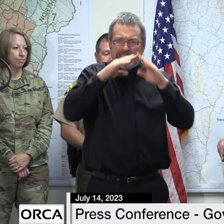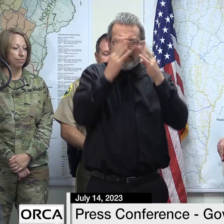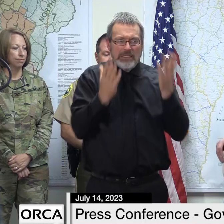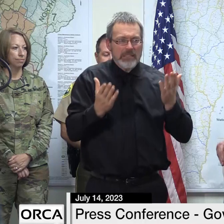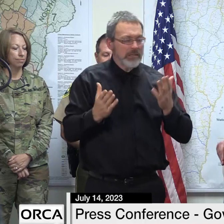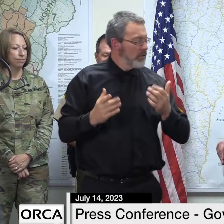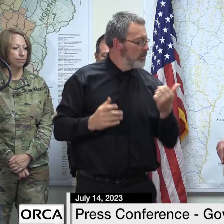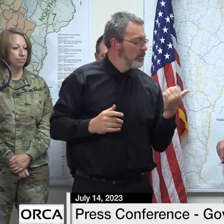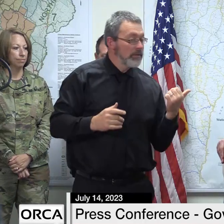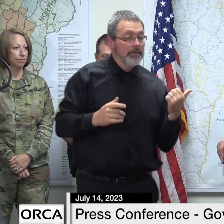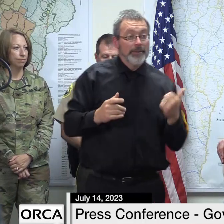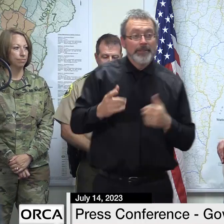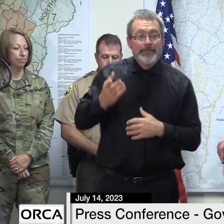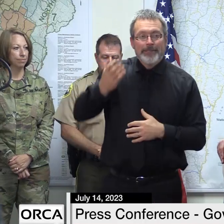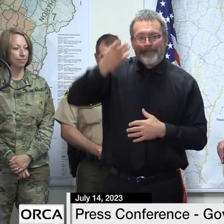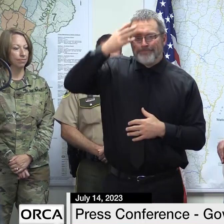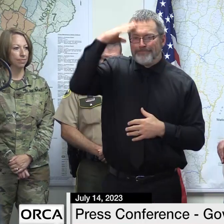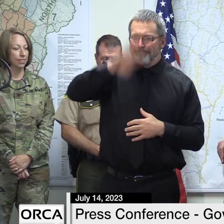years. A number of people,